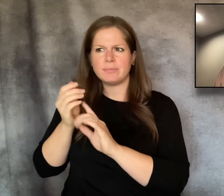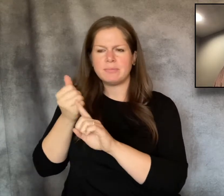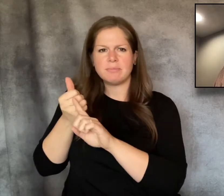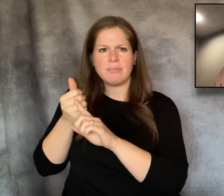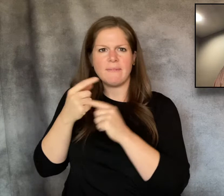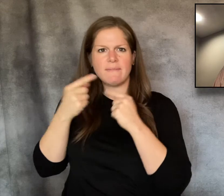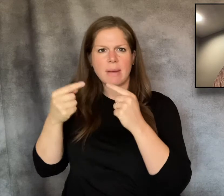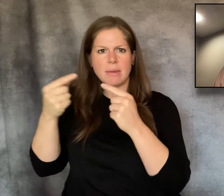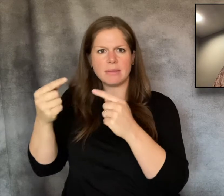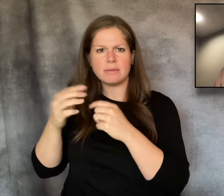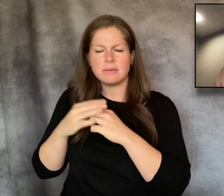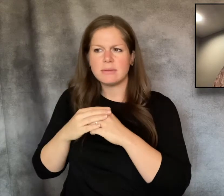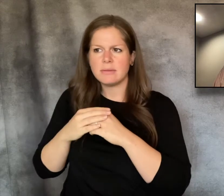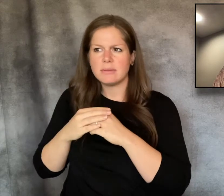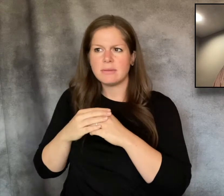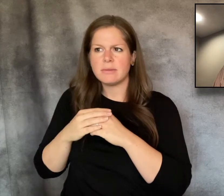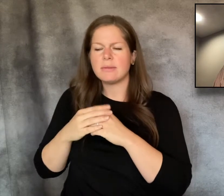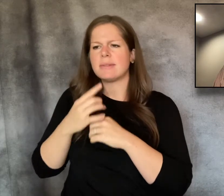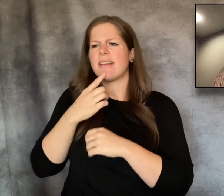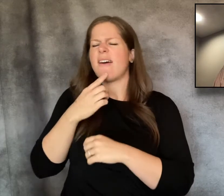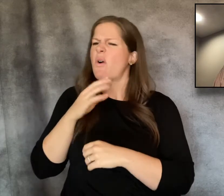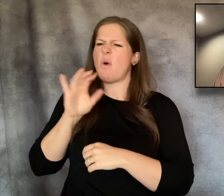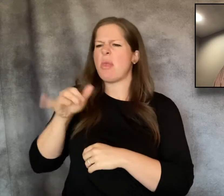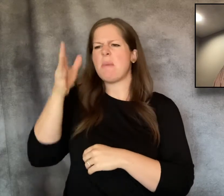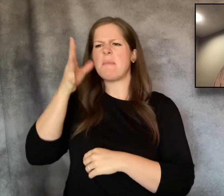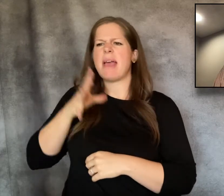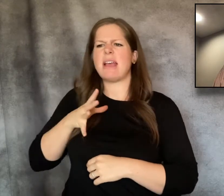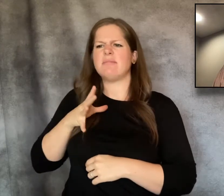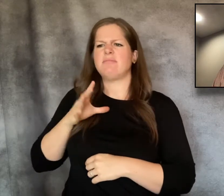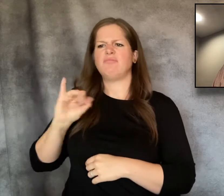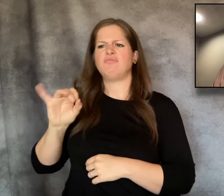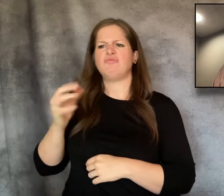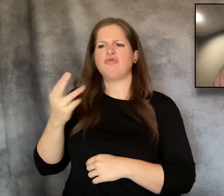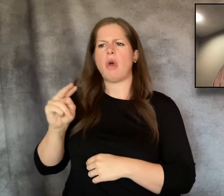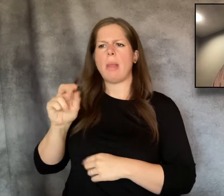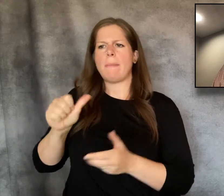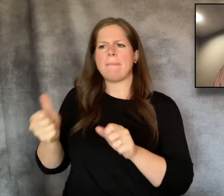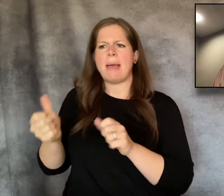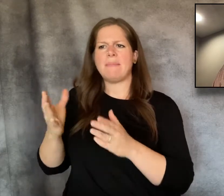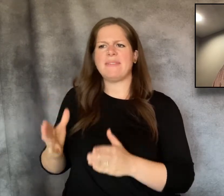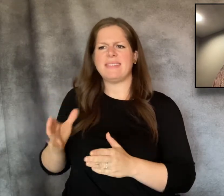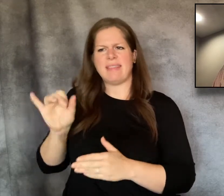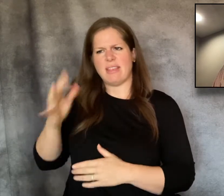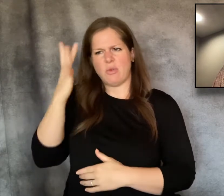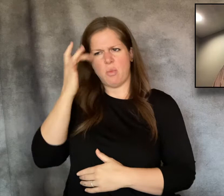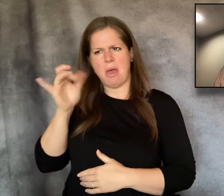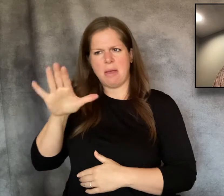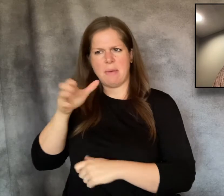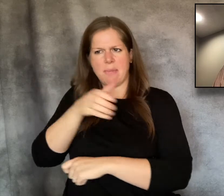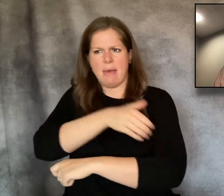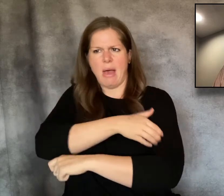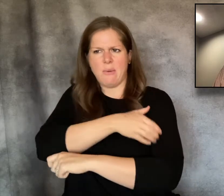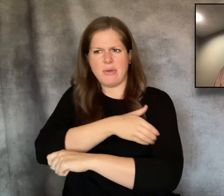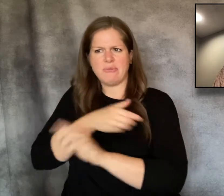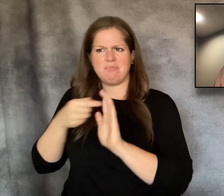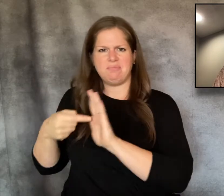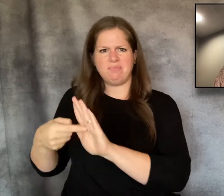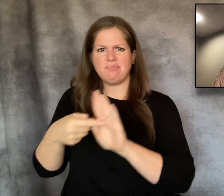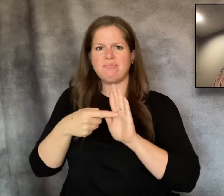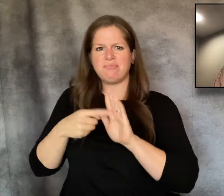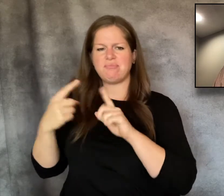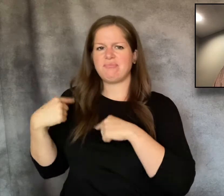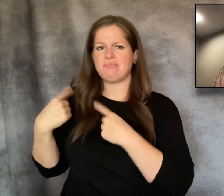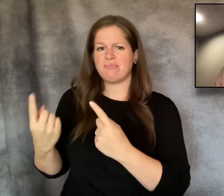from the dead. That is why these miraculous powers are at work in him." For Herod had seized John and bound him and put him in prison for the sake